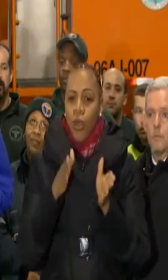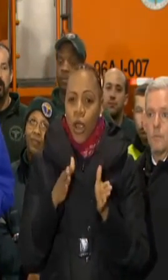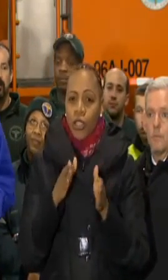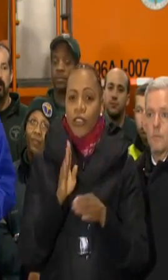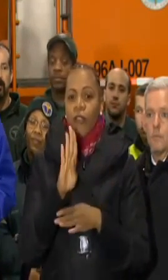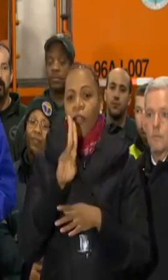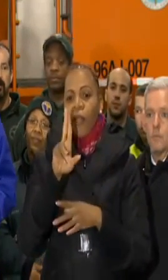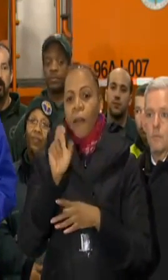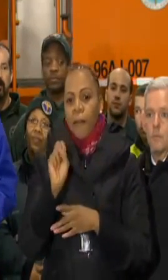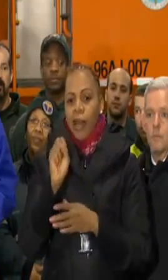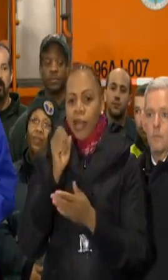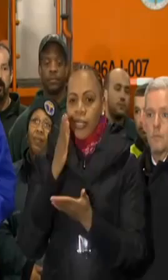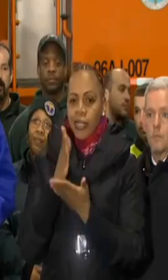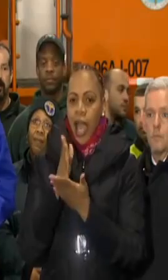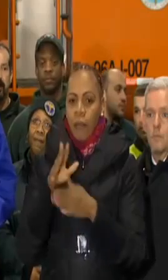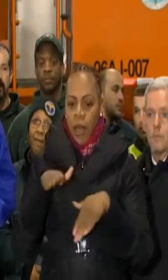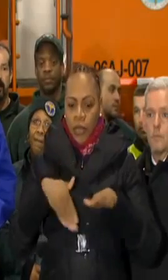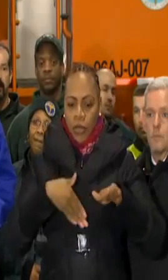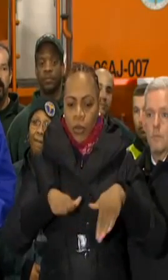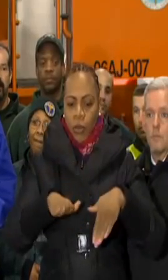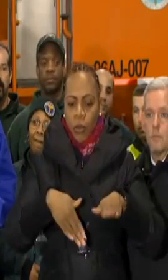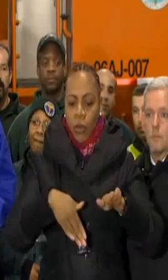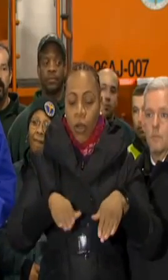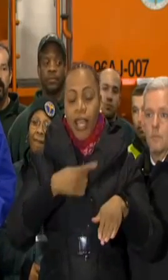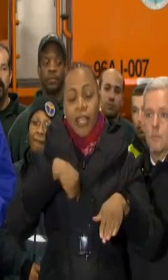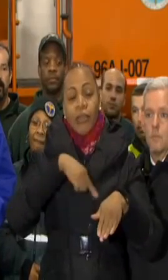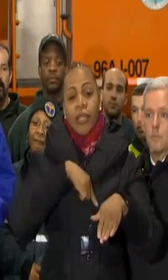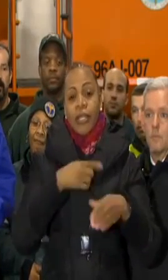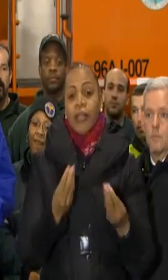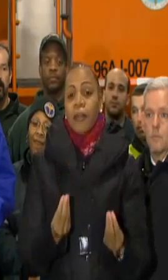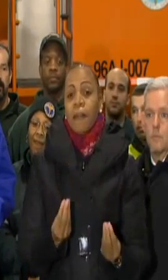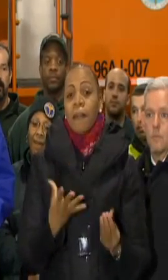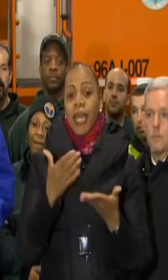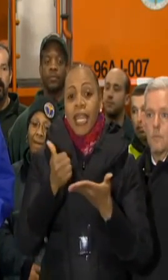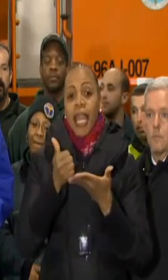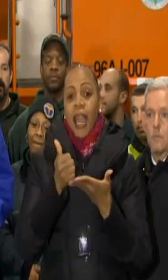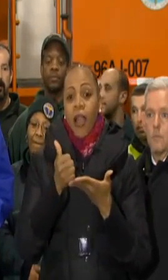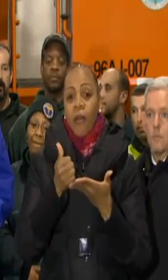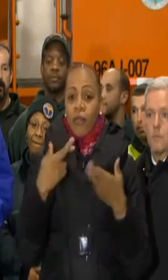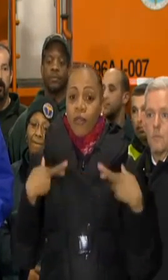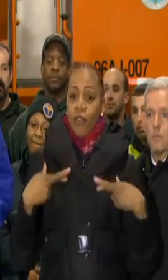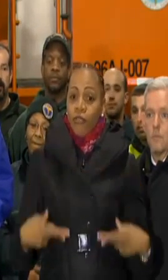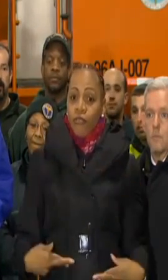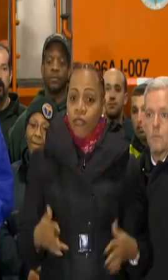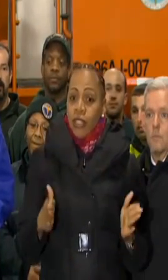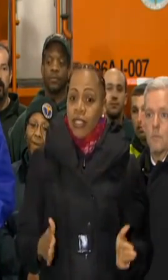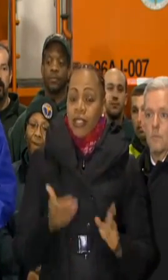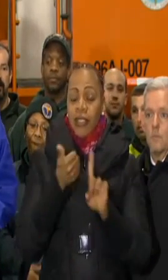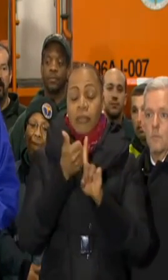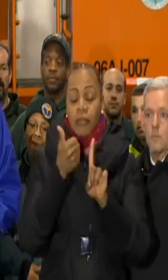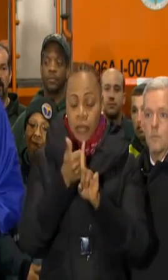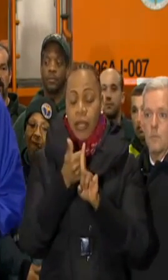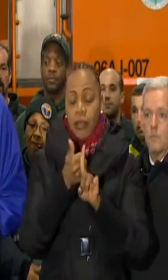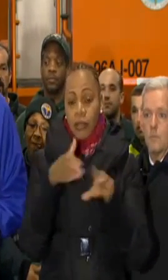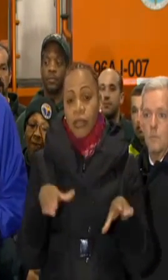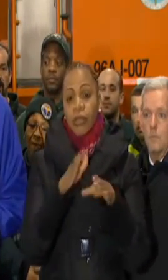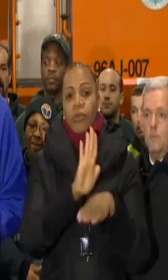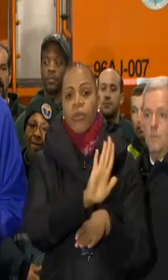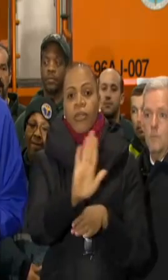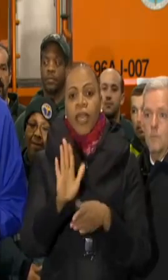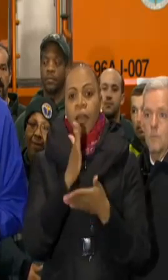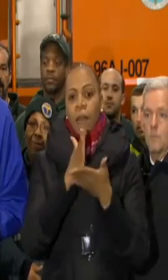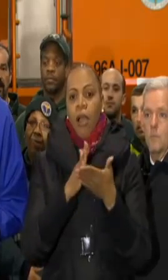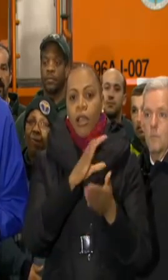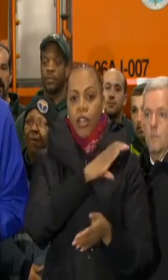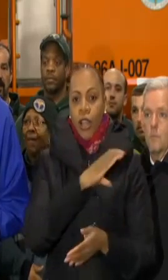stops, and we need as much help as we can from residents to do their part of the equation. Commissioner